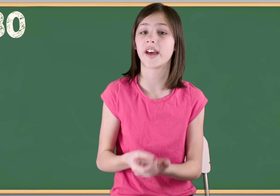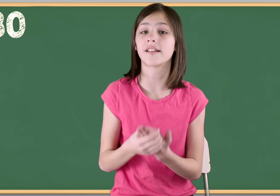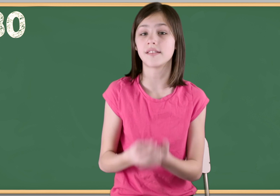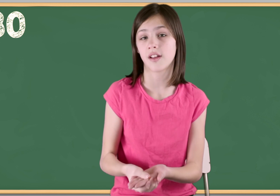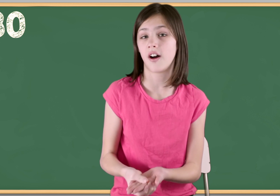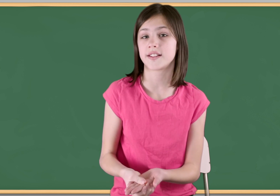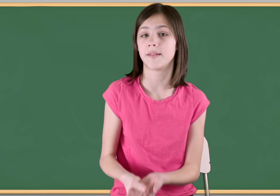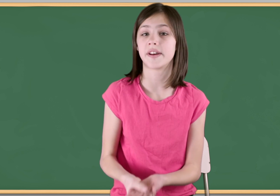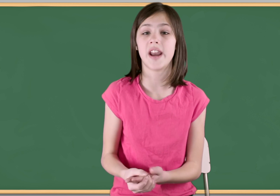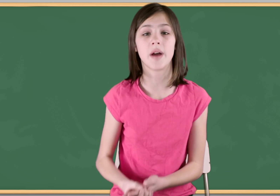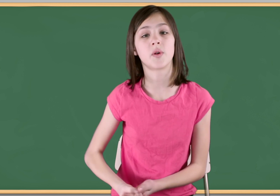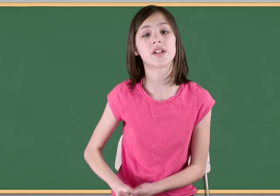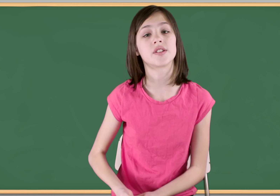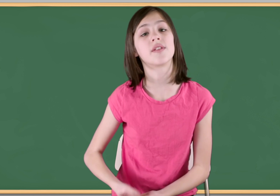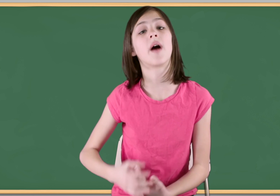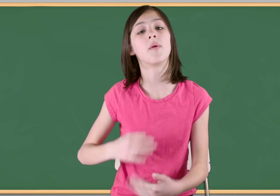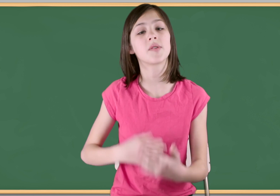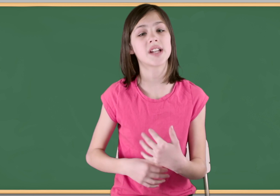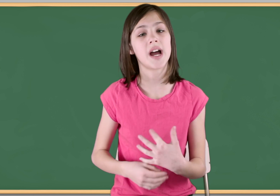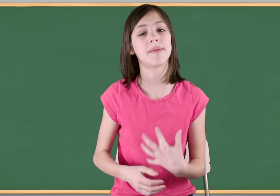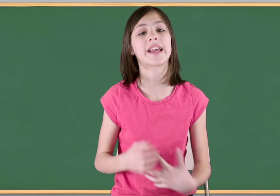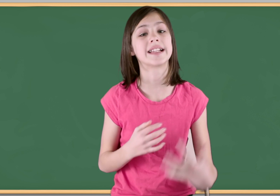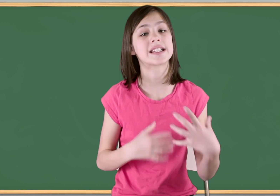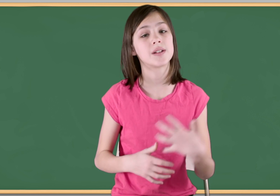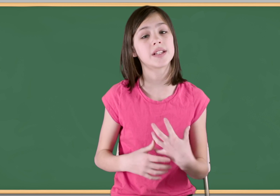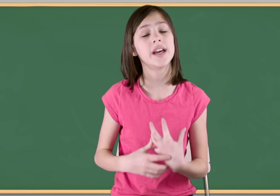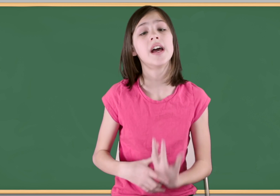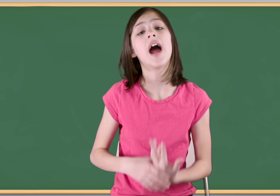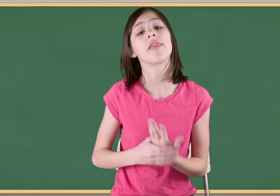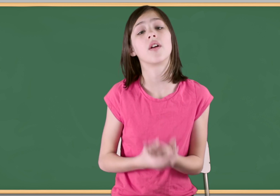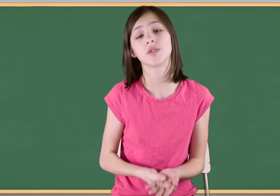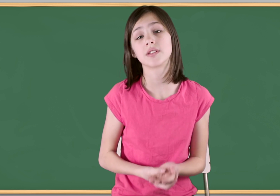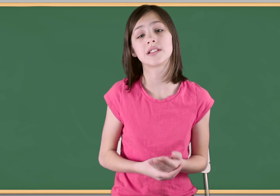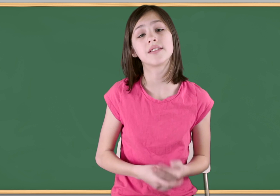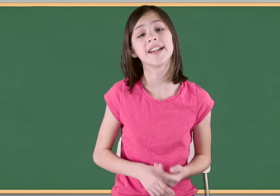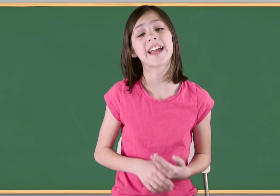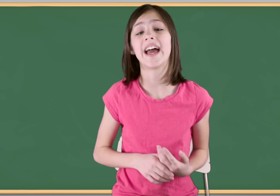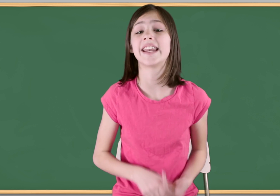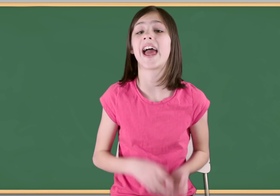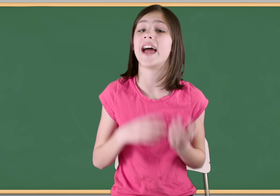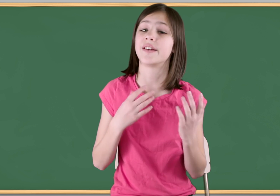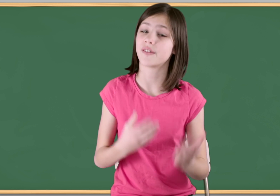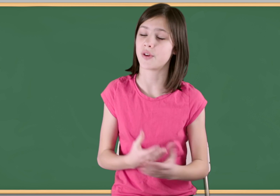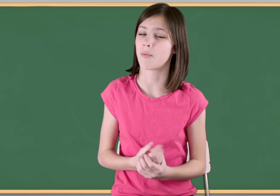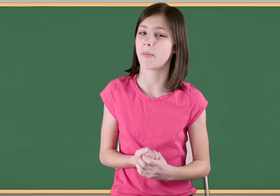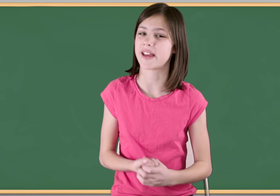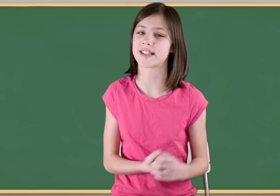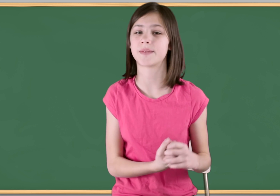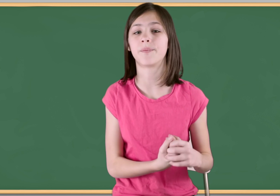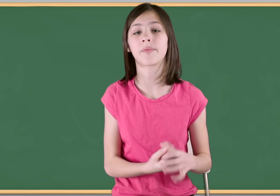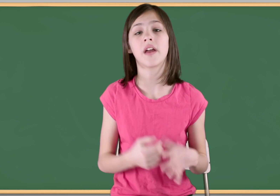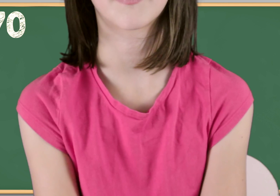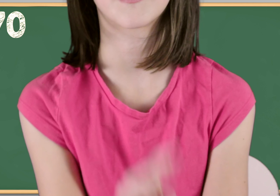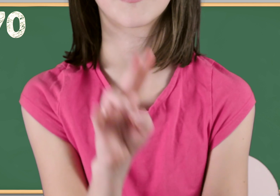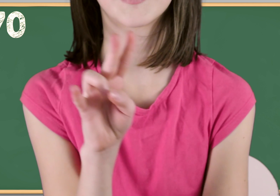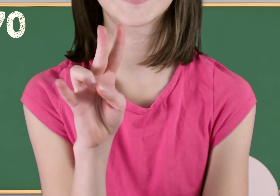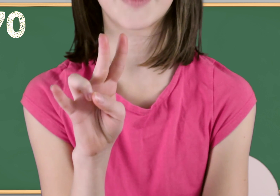Okay, awesome. Now I'm going to do that one more time again slowly, then I'll do it slowly again and normal pace.